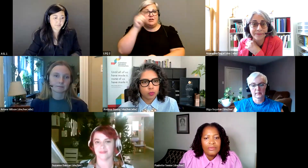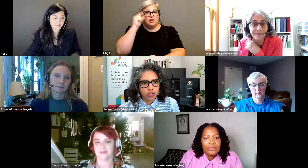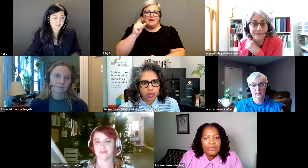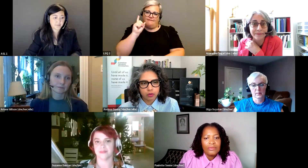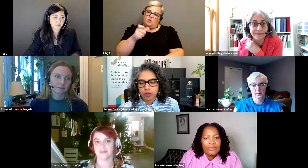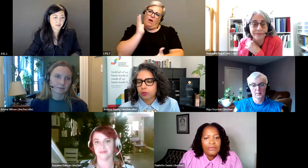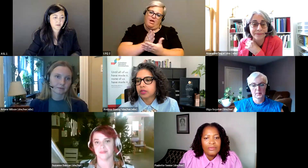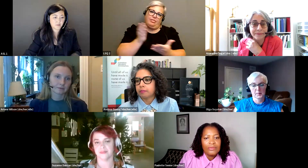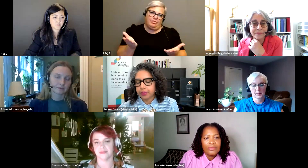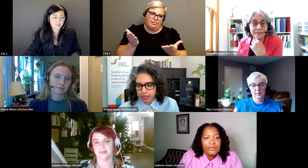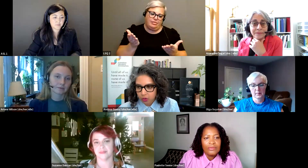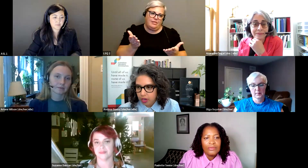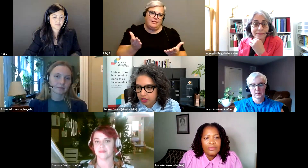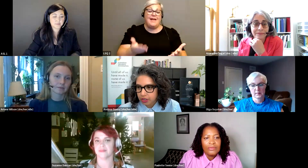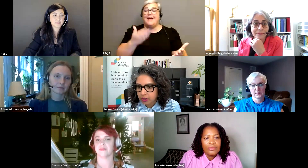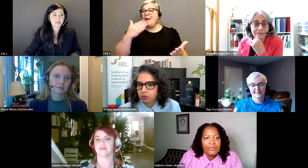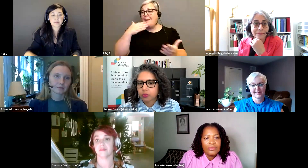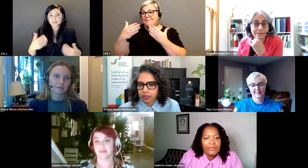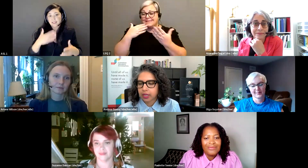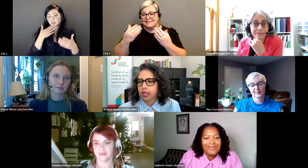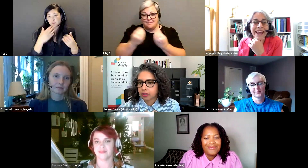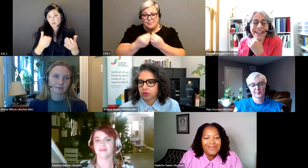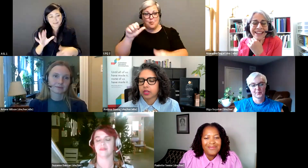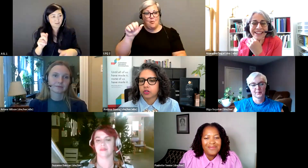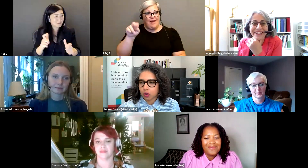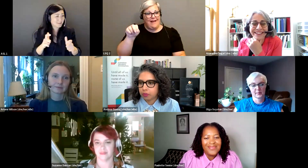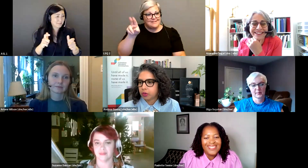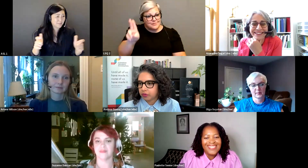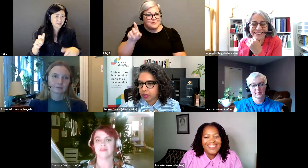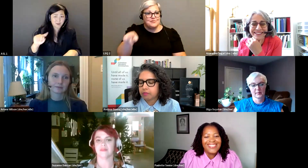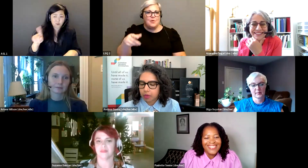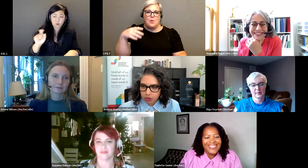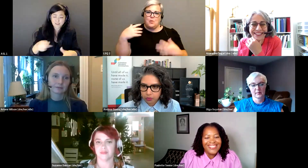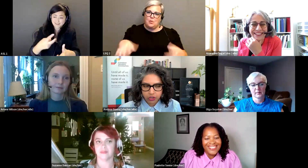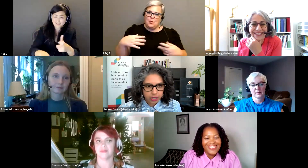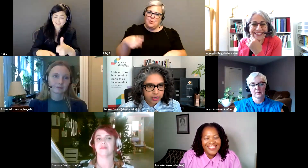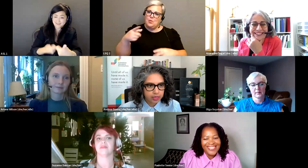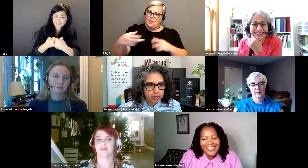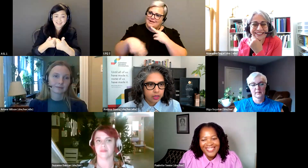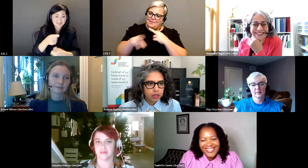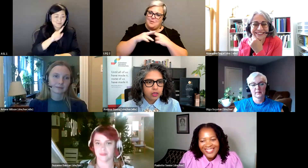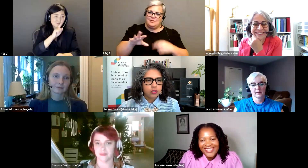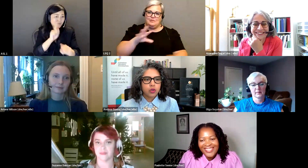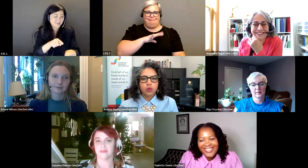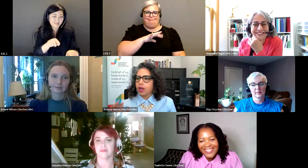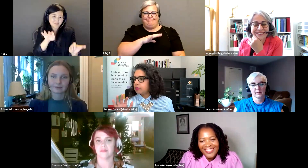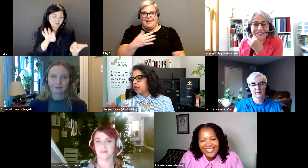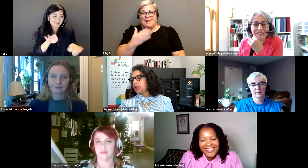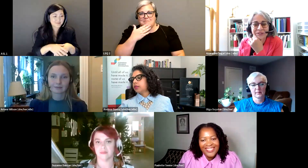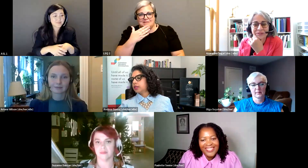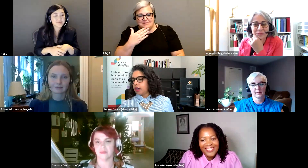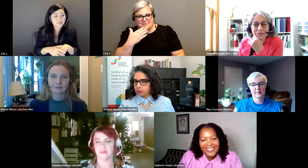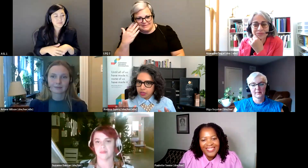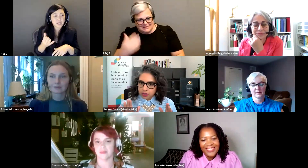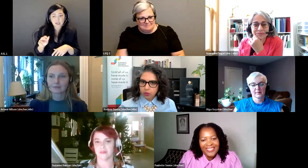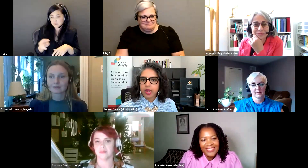Thank you so much, Anu. That was a big question. You really answered that so beautifully. Much appreciated. So I'm looking